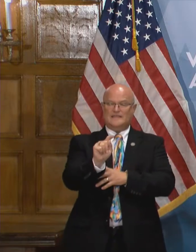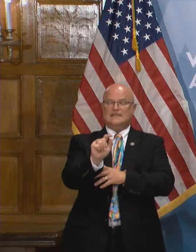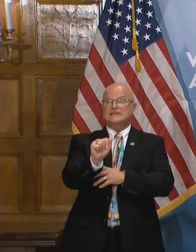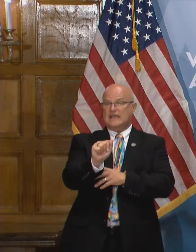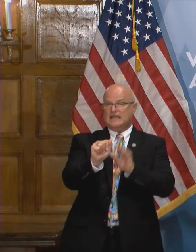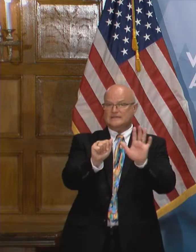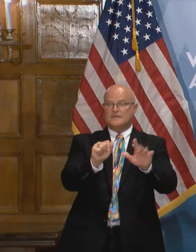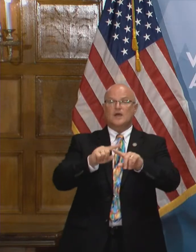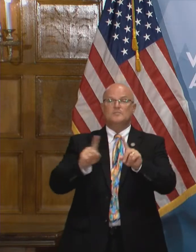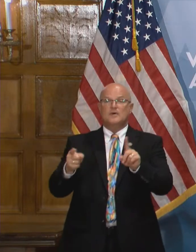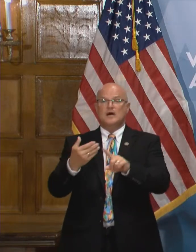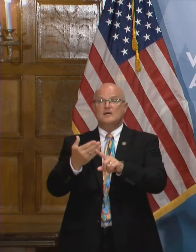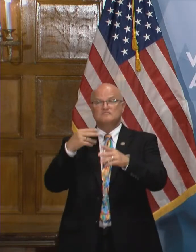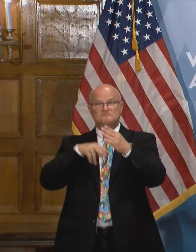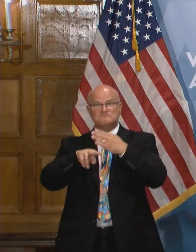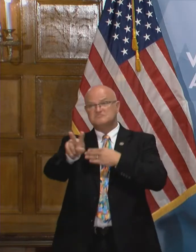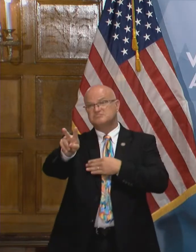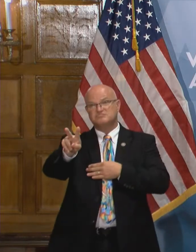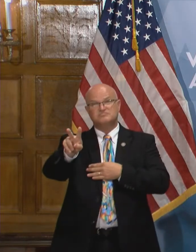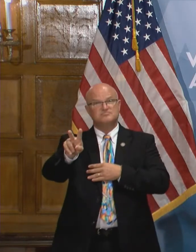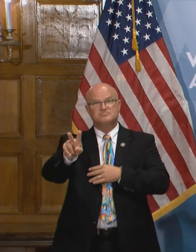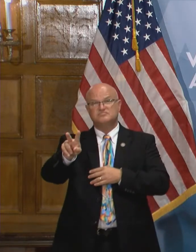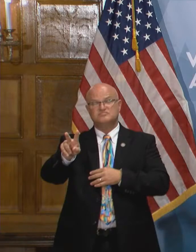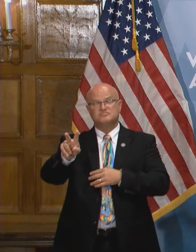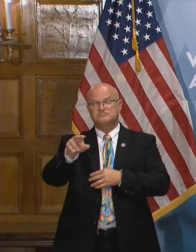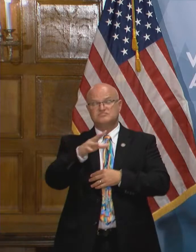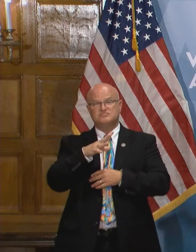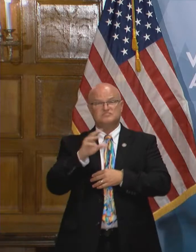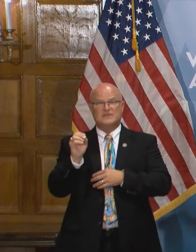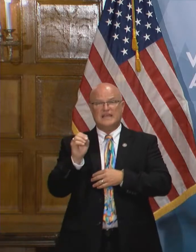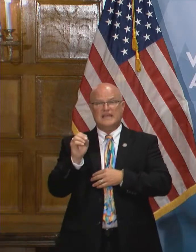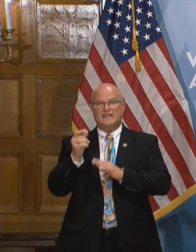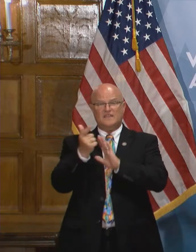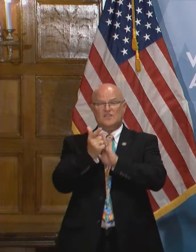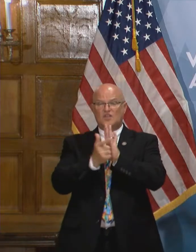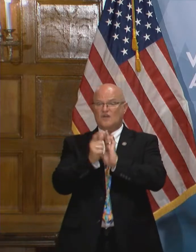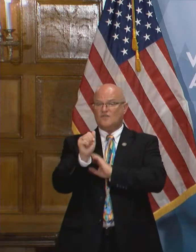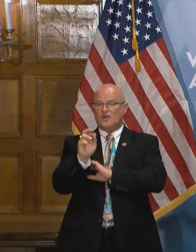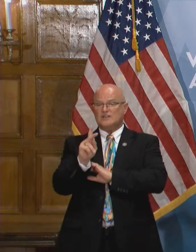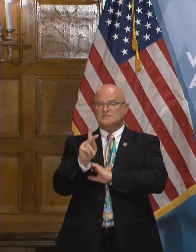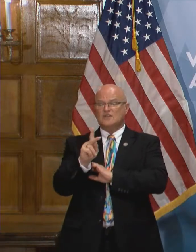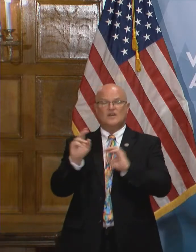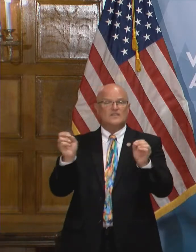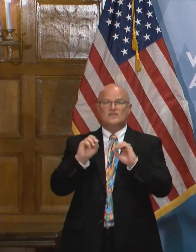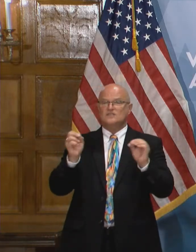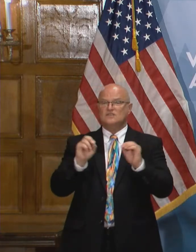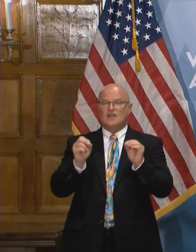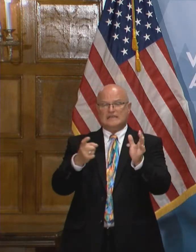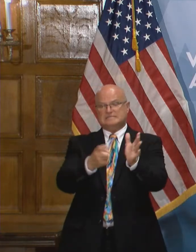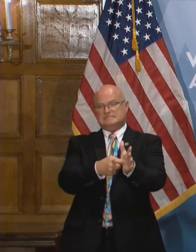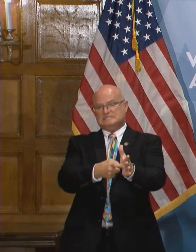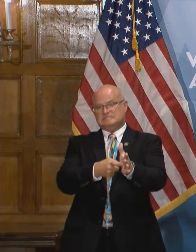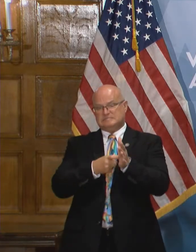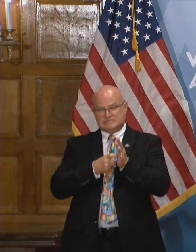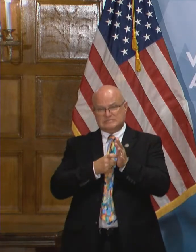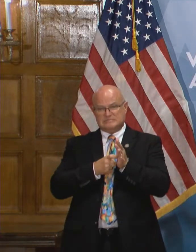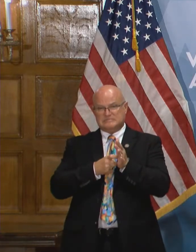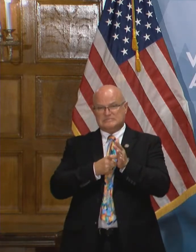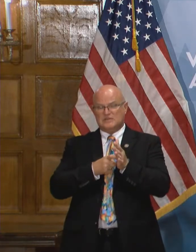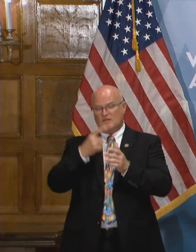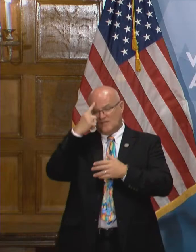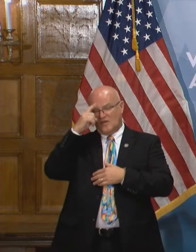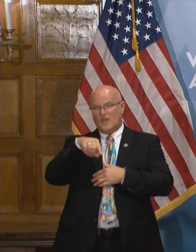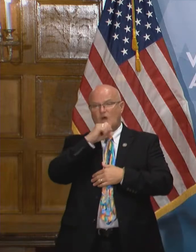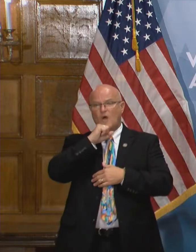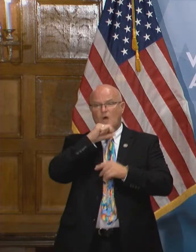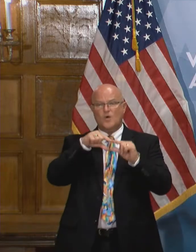for the foreseeable future, and under the law of Arkansas, there's not any mandate and will not be any mandate for